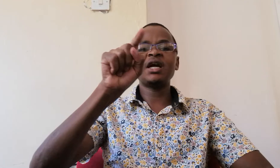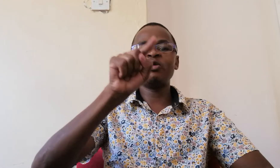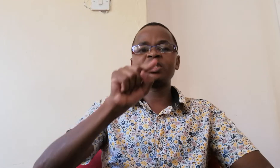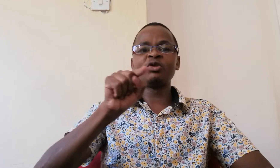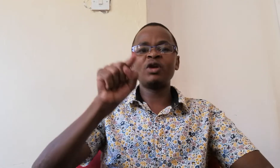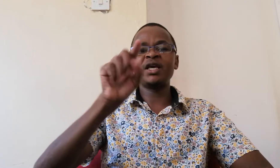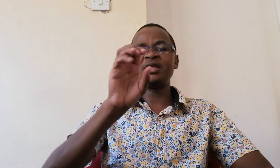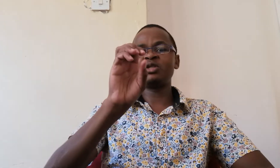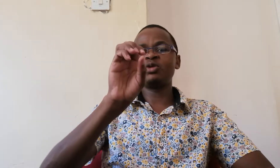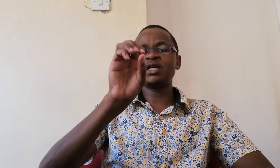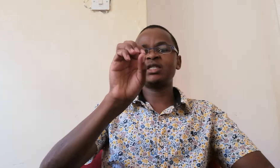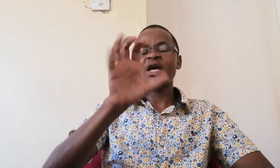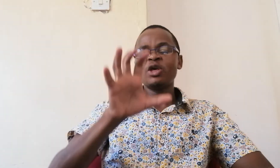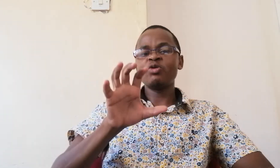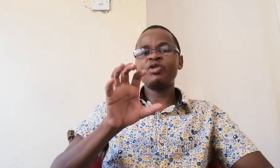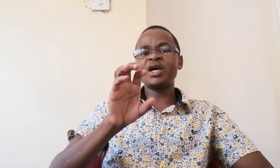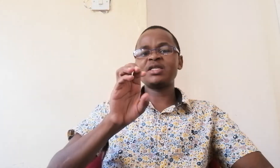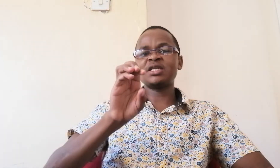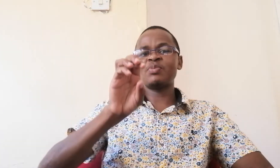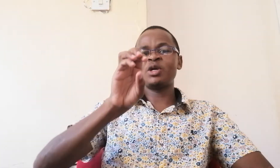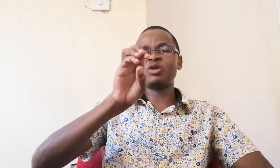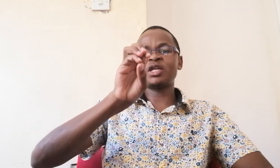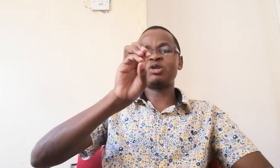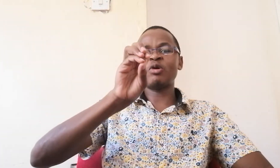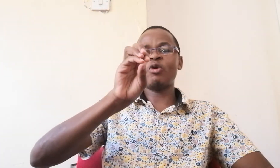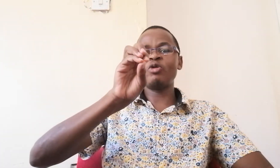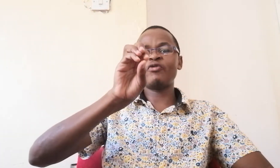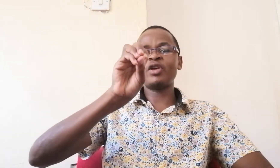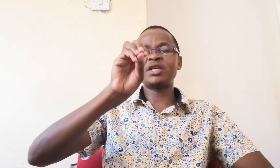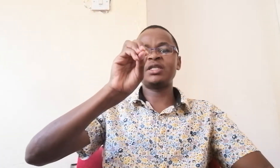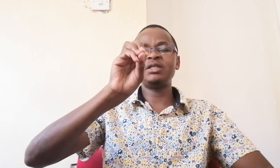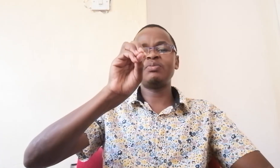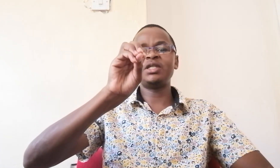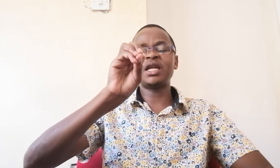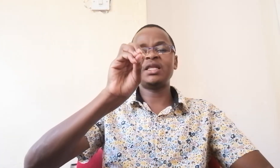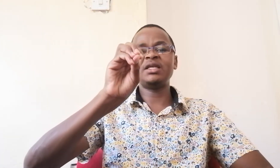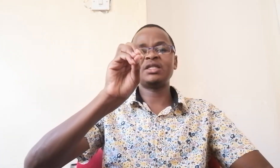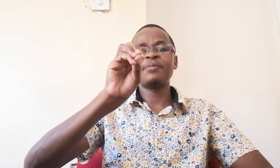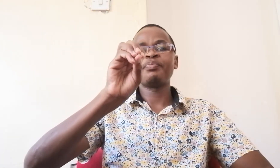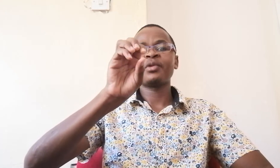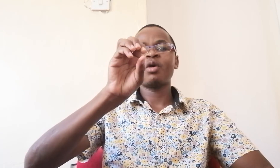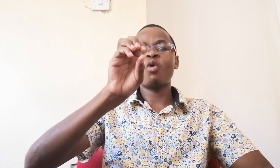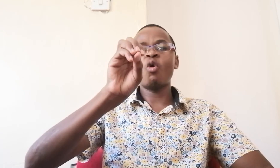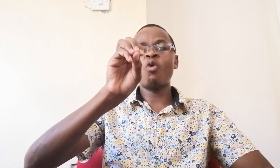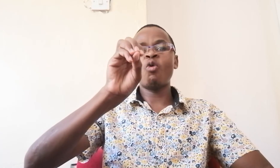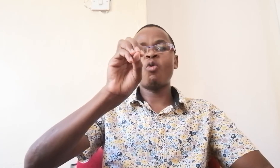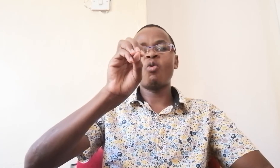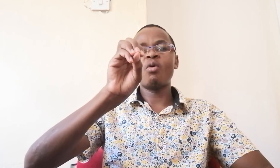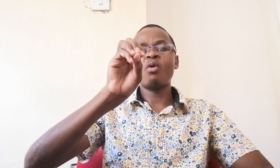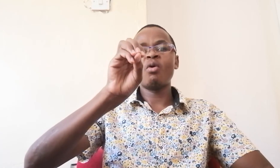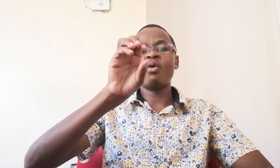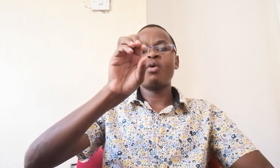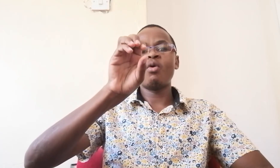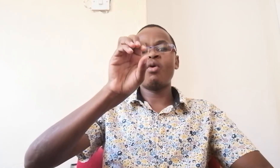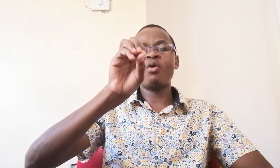how it's drawn like this. You just make sure that all your fingers this meet like this. O,